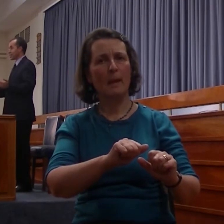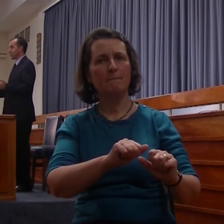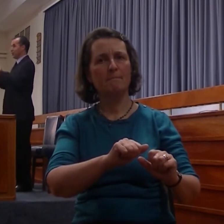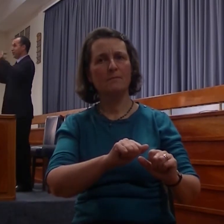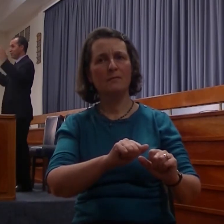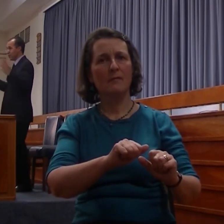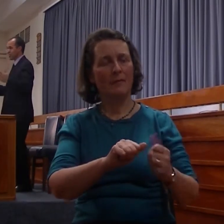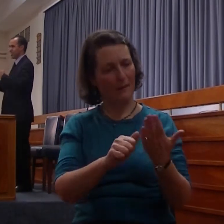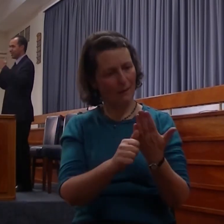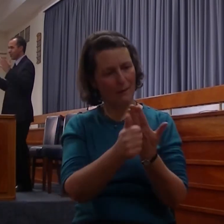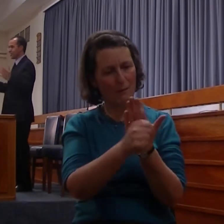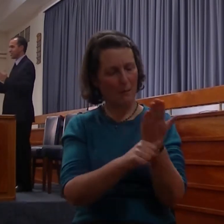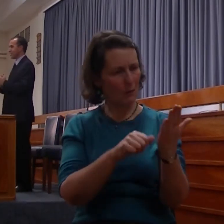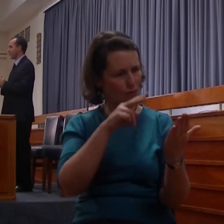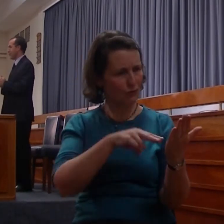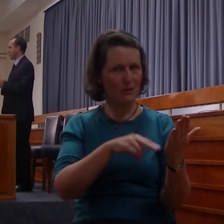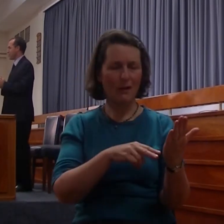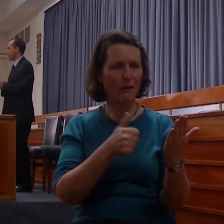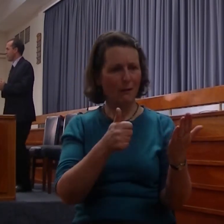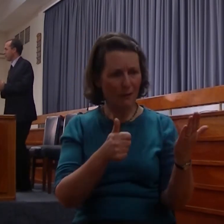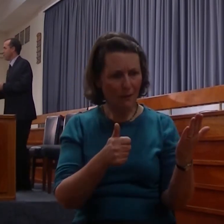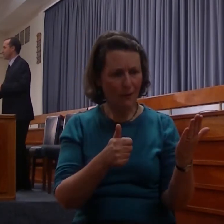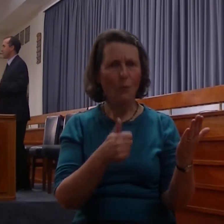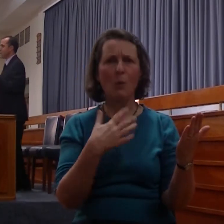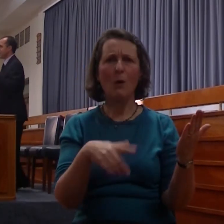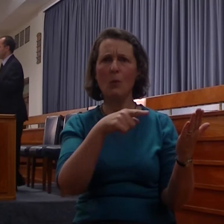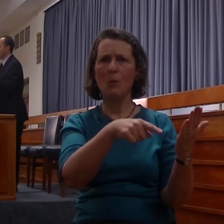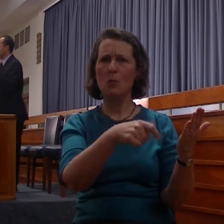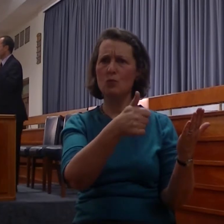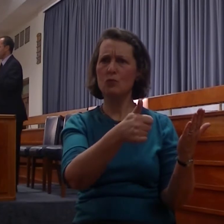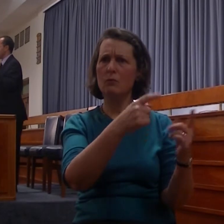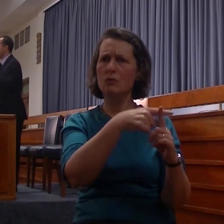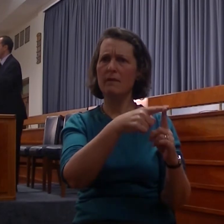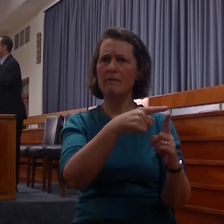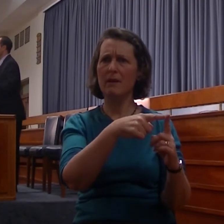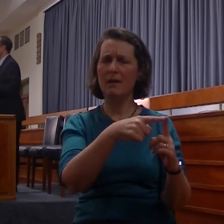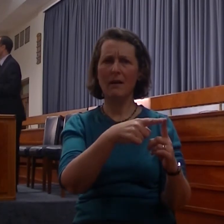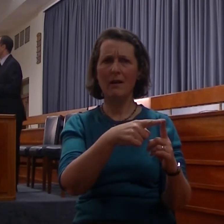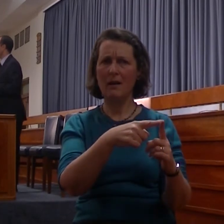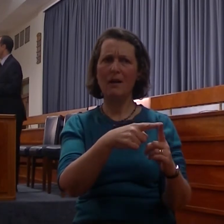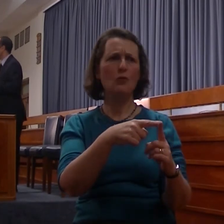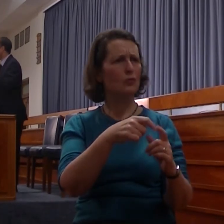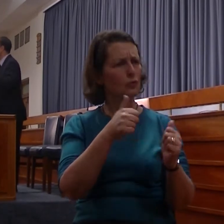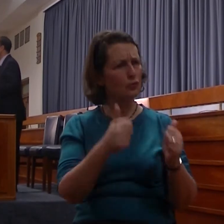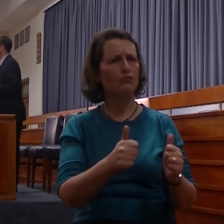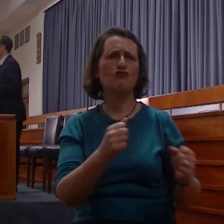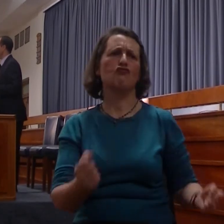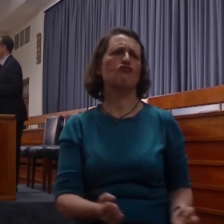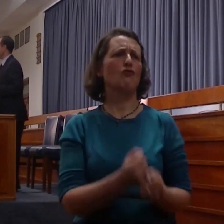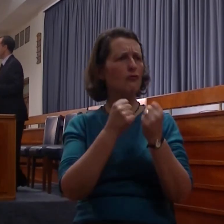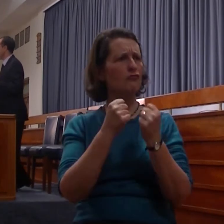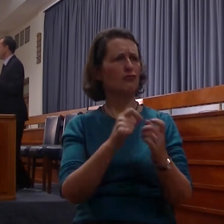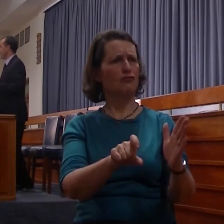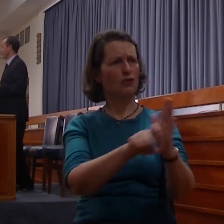it. The Lord loves such church. Or we may say, when we read such good words said about the church of